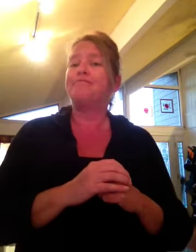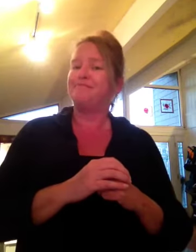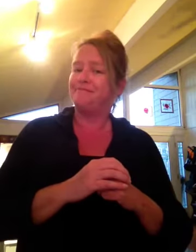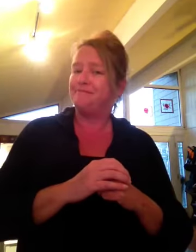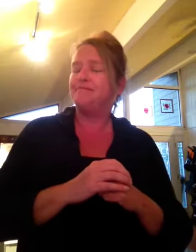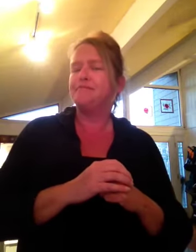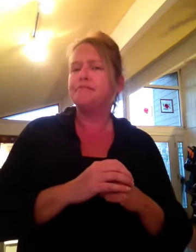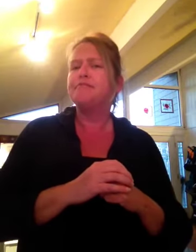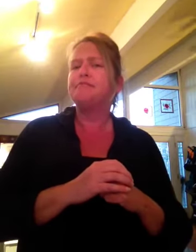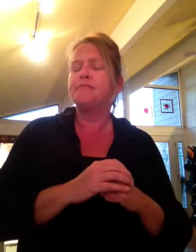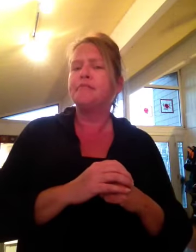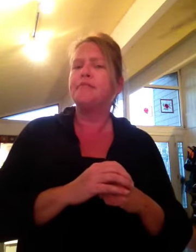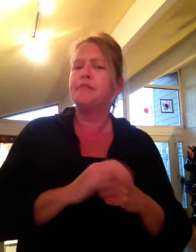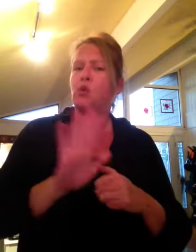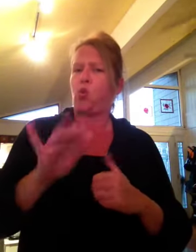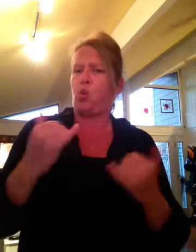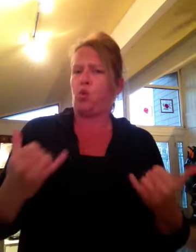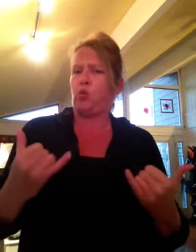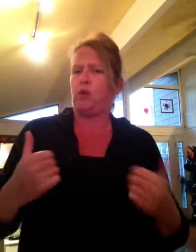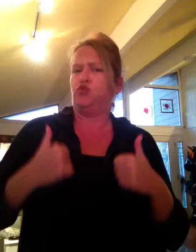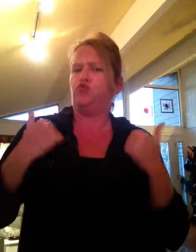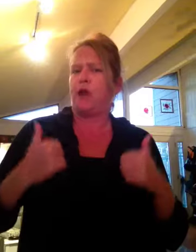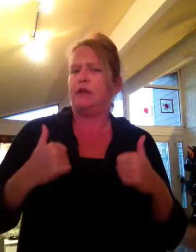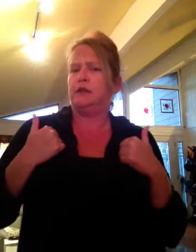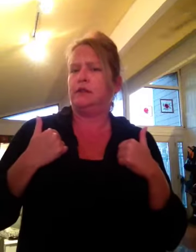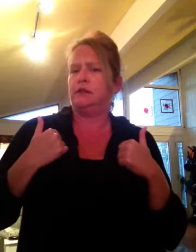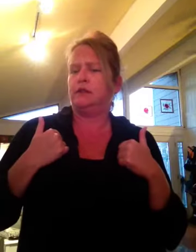And what is your current address?